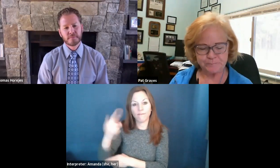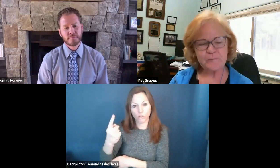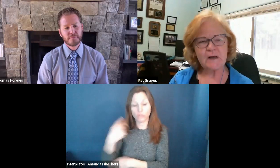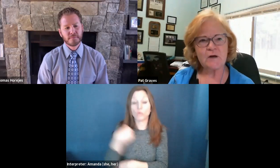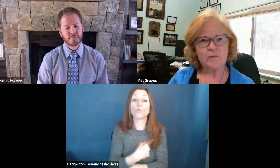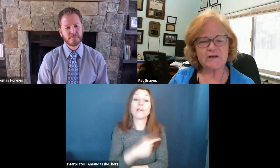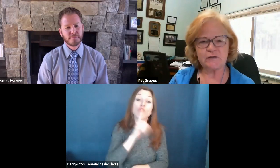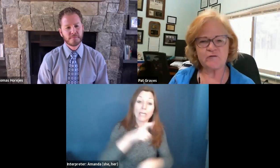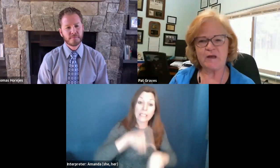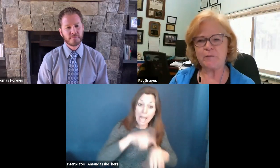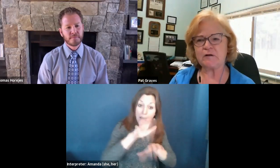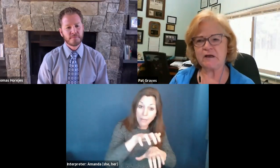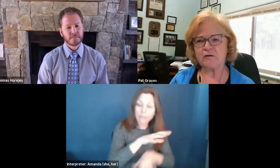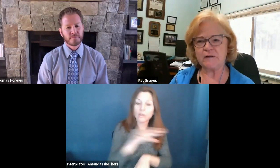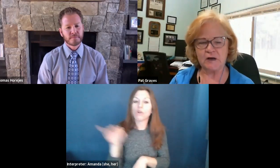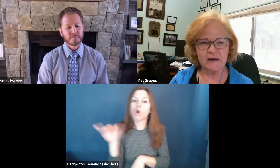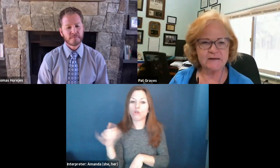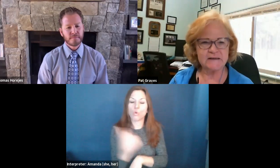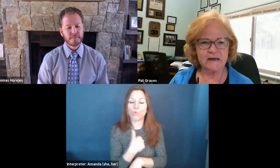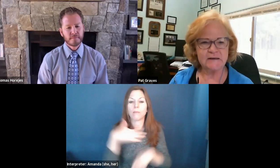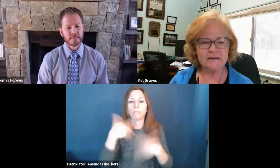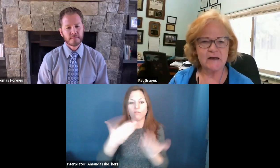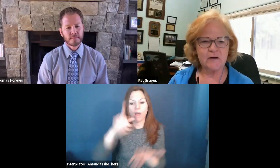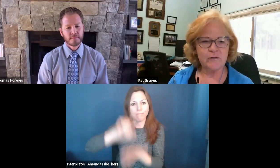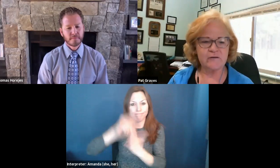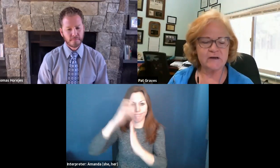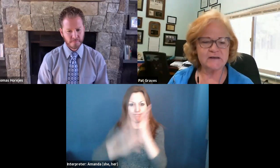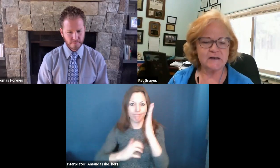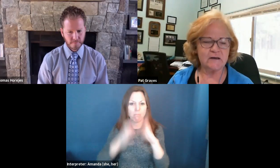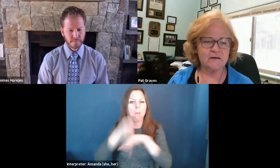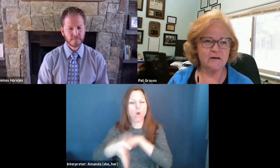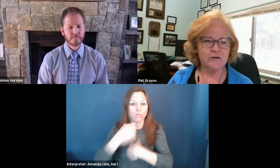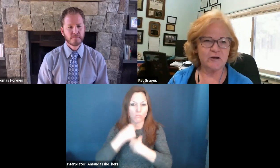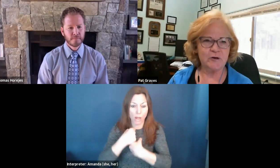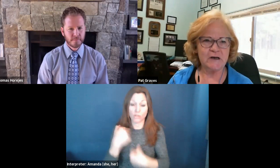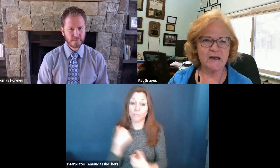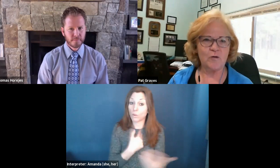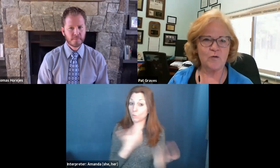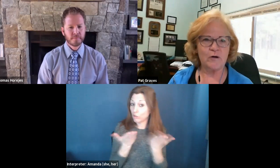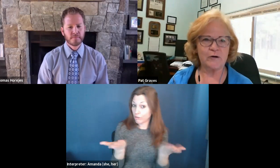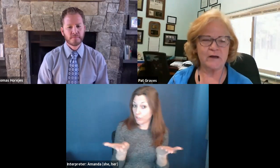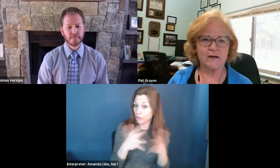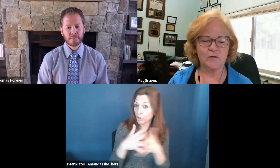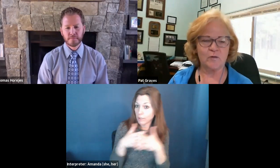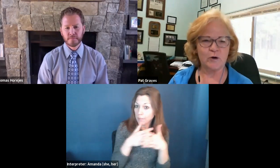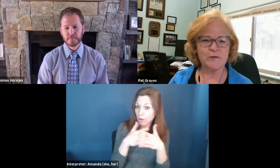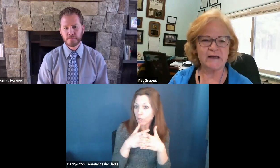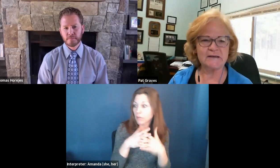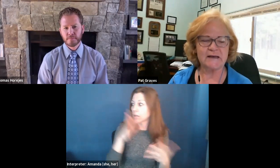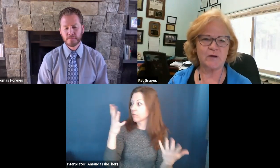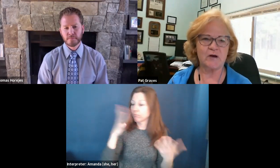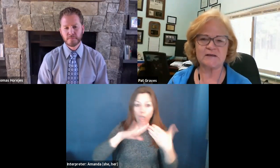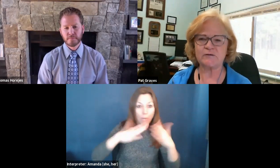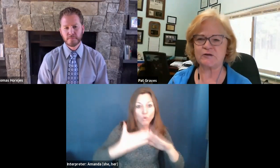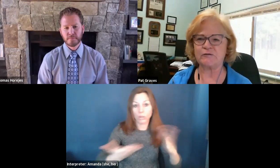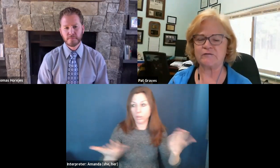well. We serve people here in the United States, whether it's in the community or the workplace,